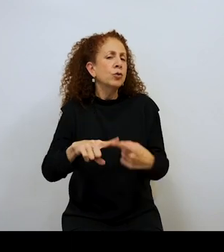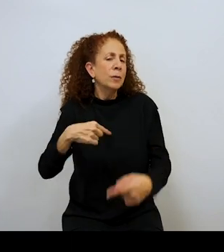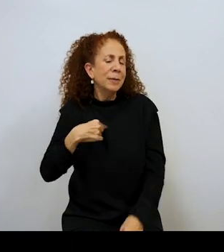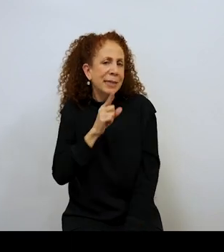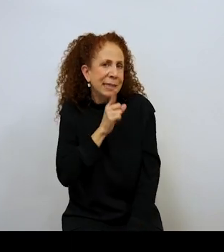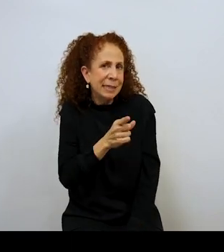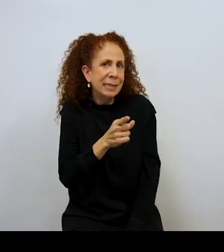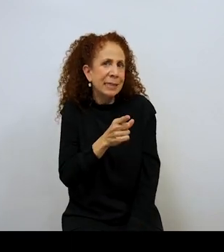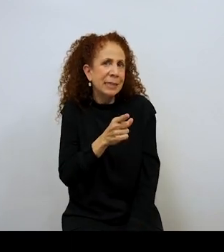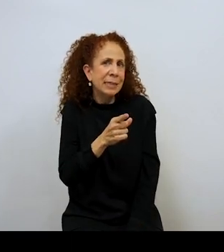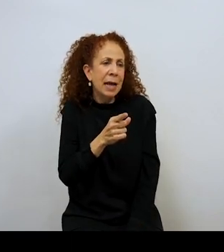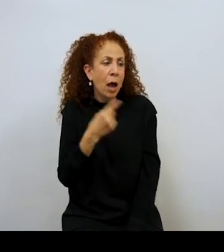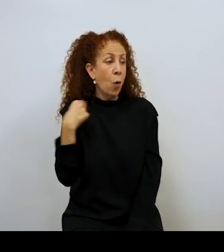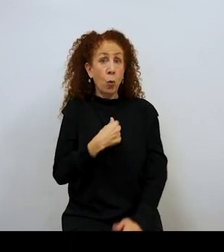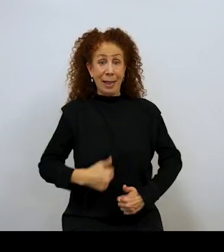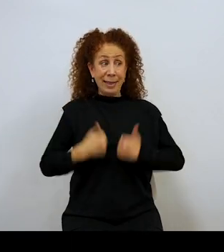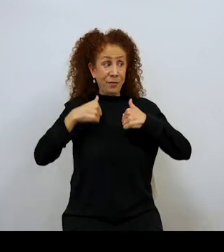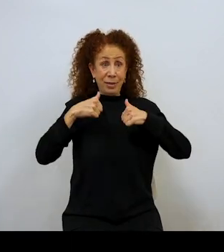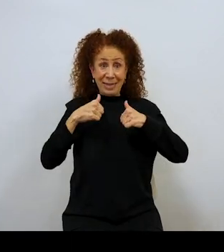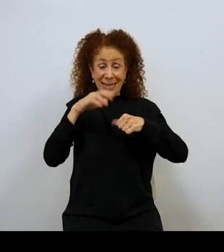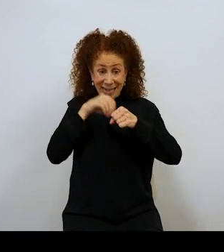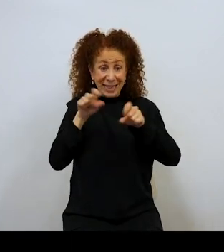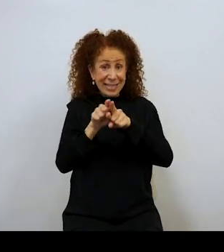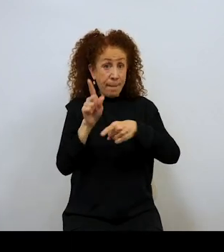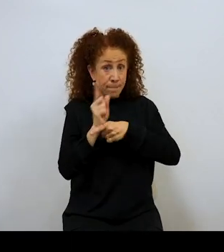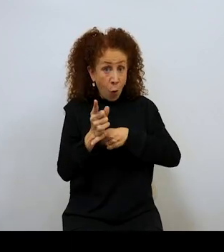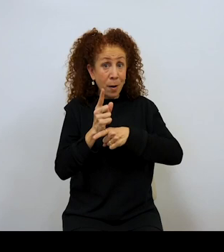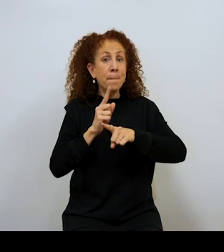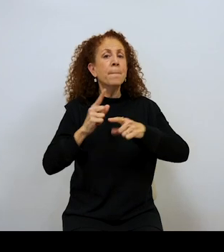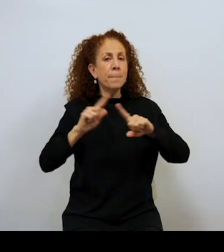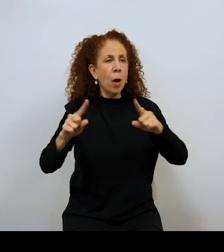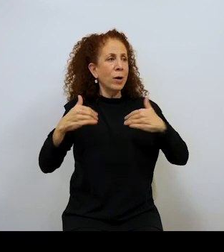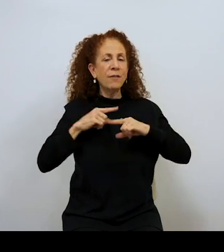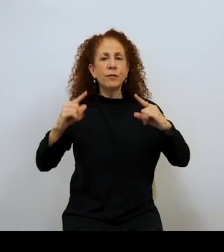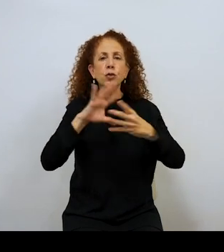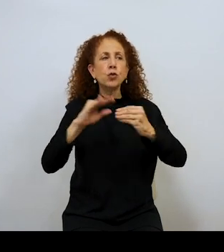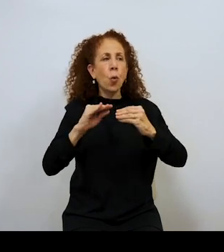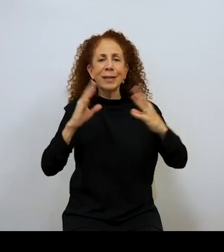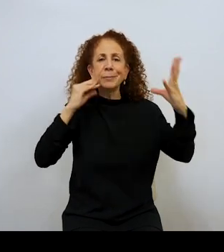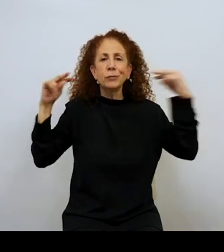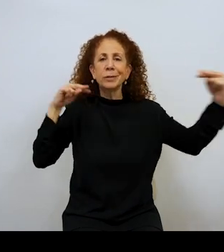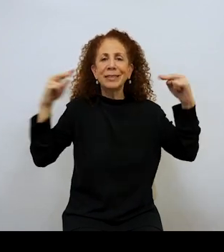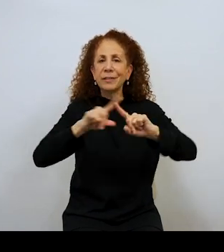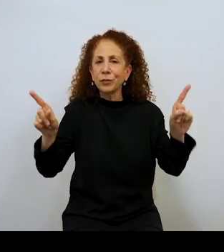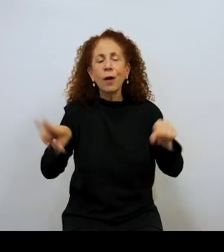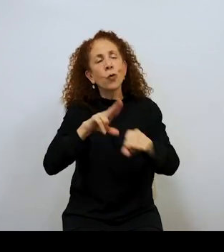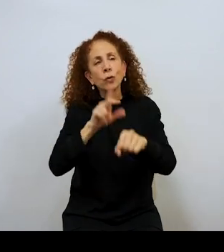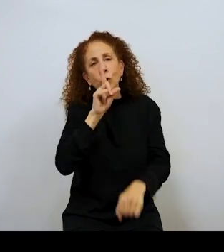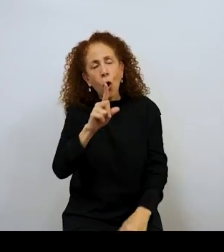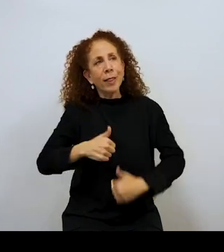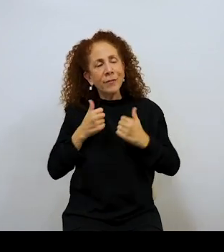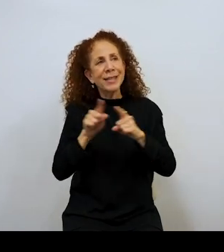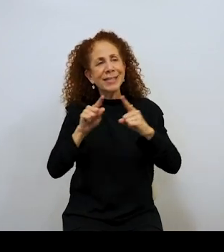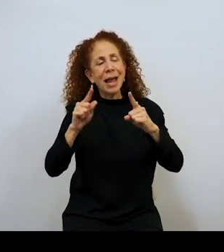how we are living in the same moment, but we are not living in the same story. But except, of course, we are living in the